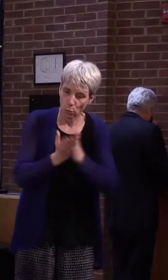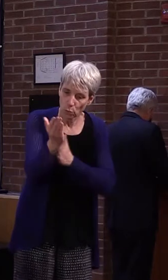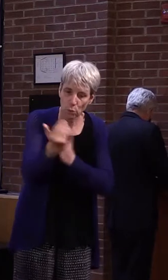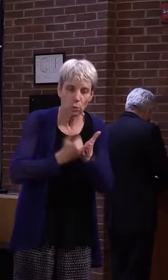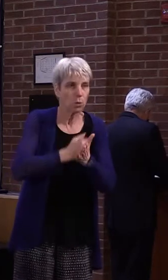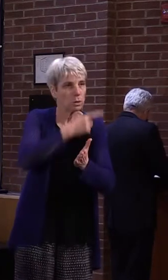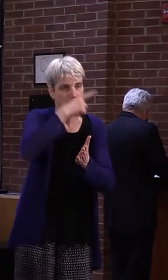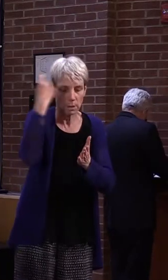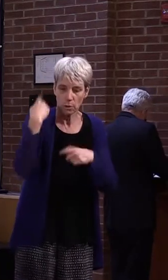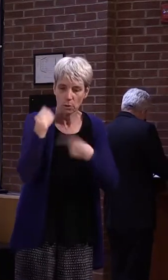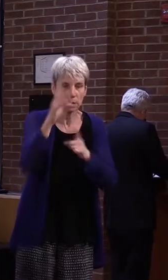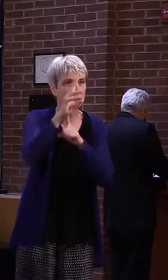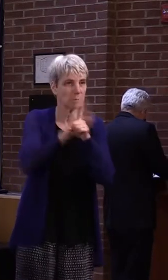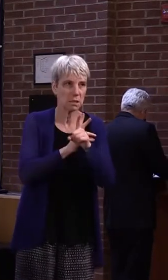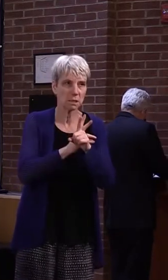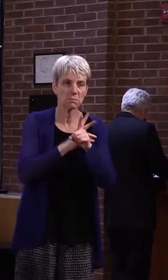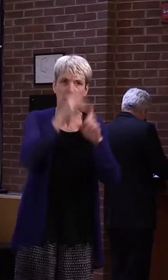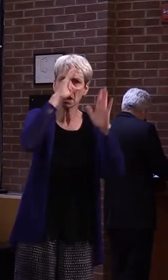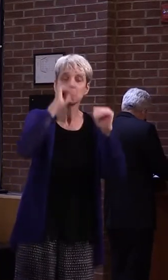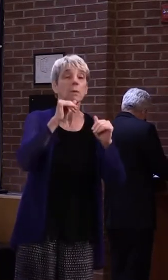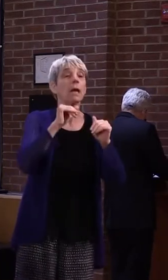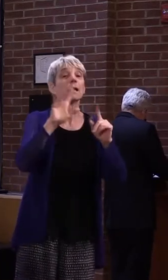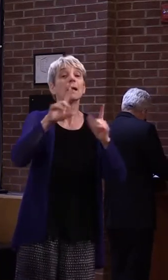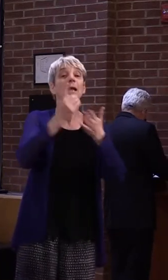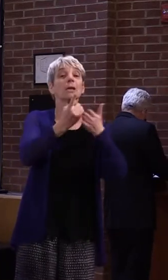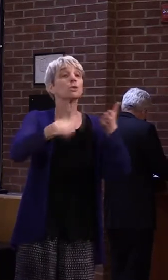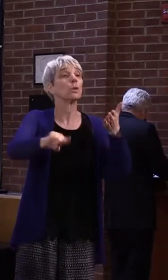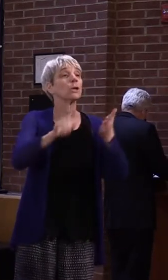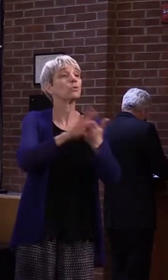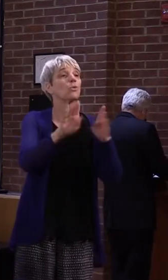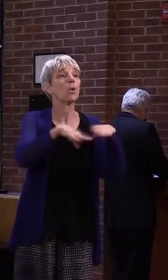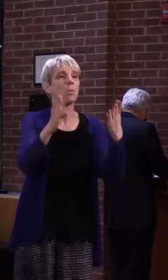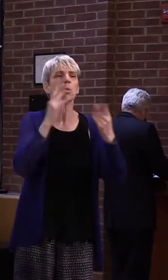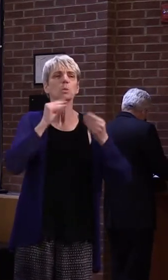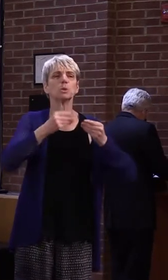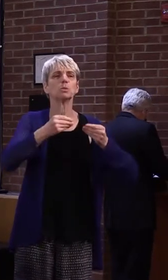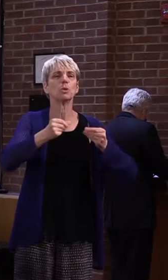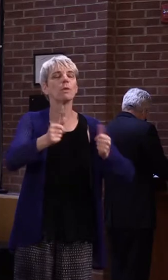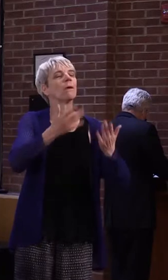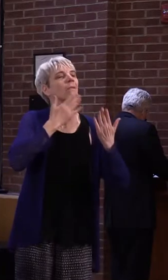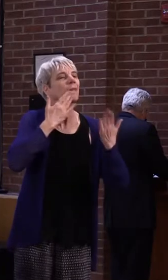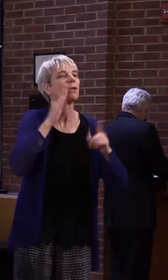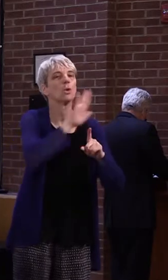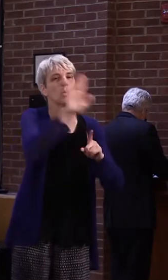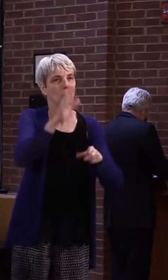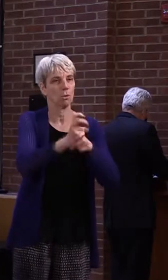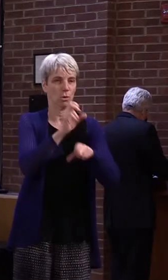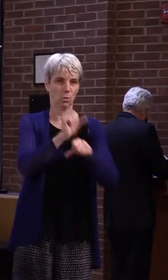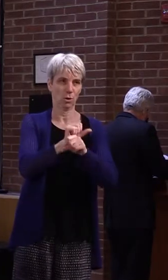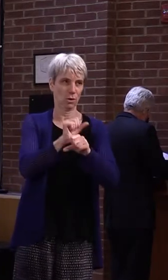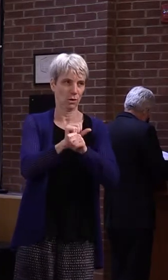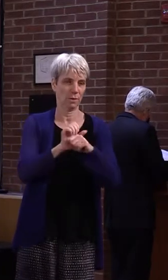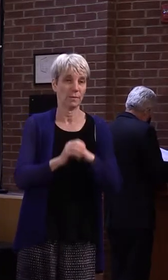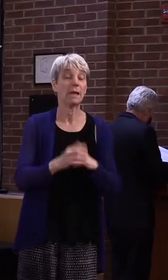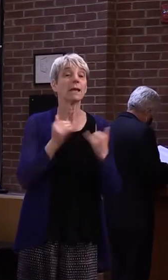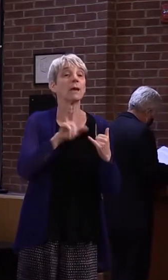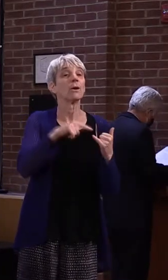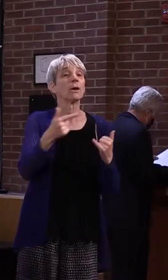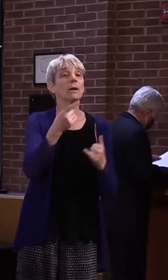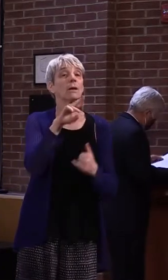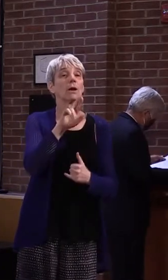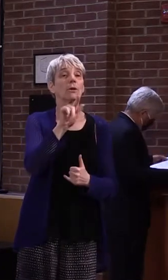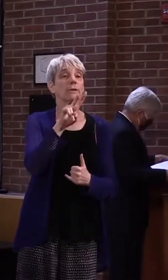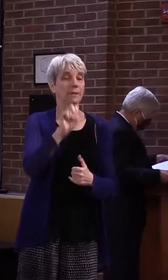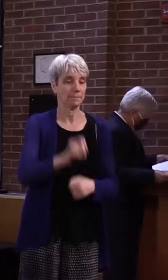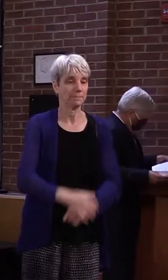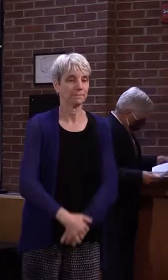reopening of our schools next week will go very well. Thanks to your dedicated service to our schools and our communities. I'll now turn it over to Dr.